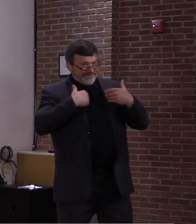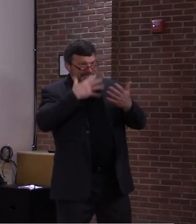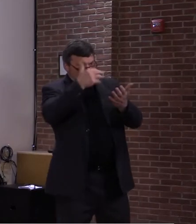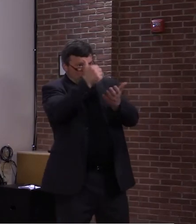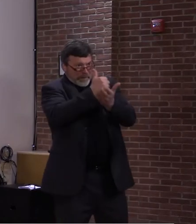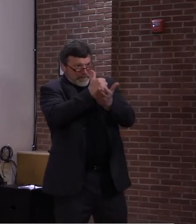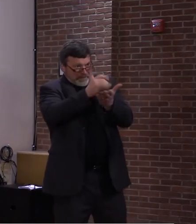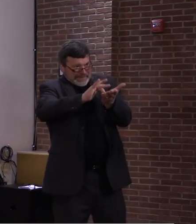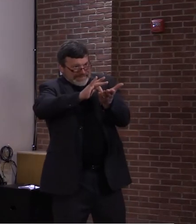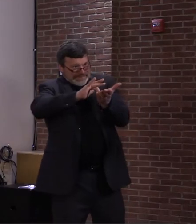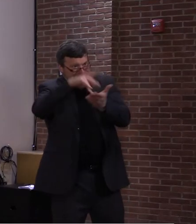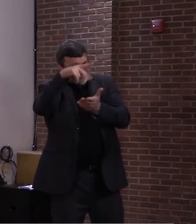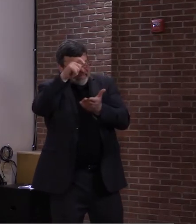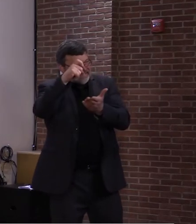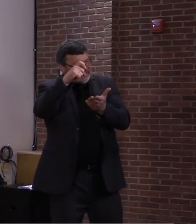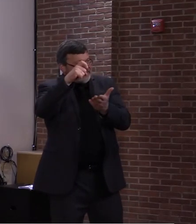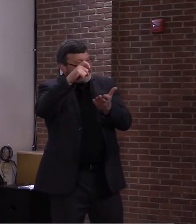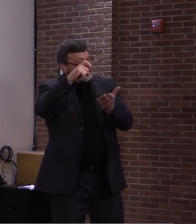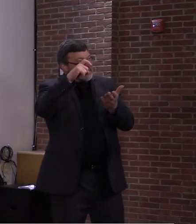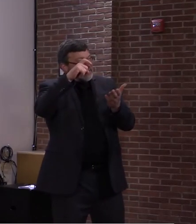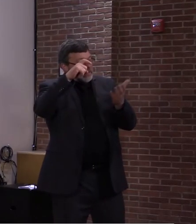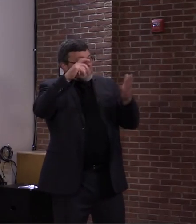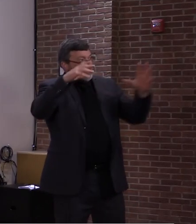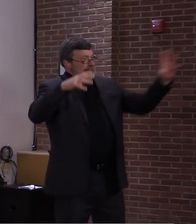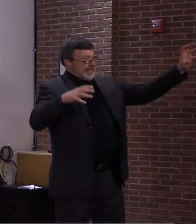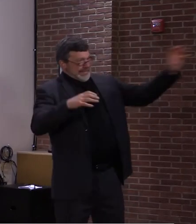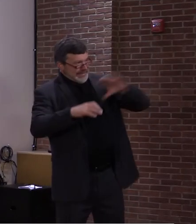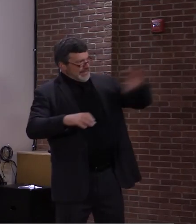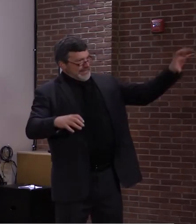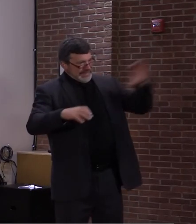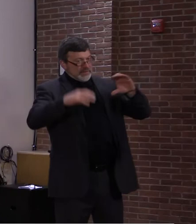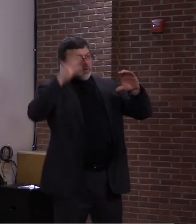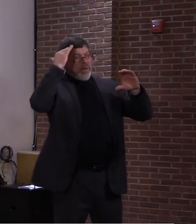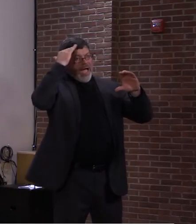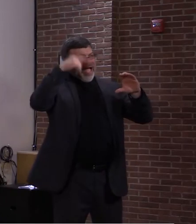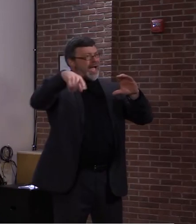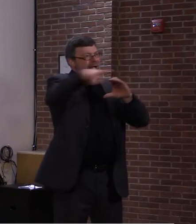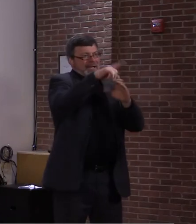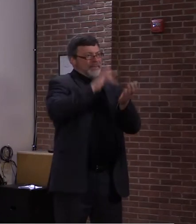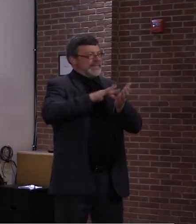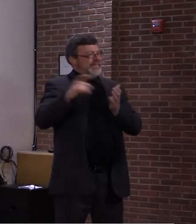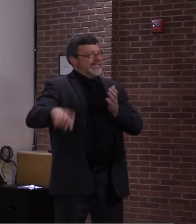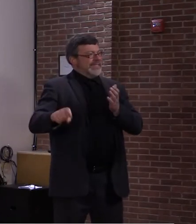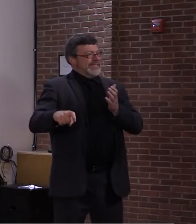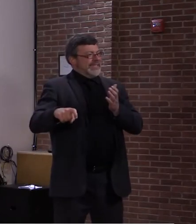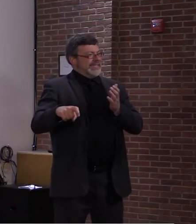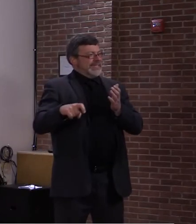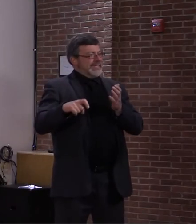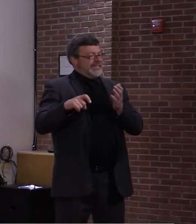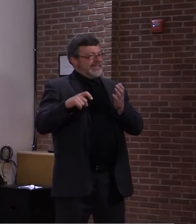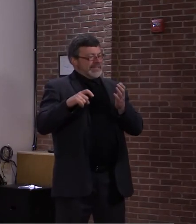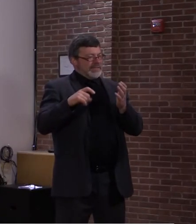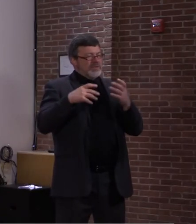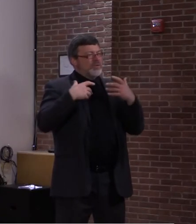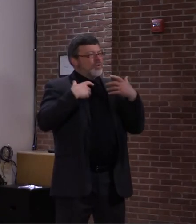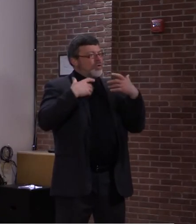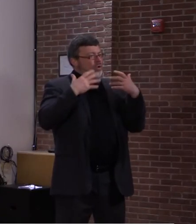have COVID in the hospital, and it's still running between 40 and 60 on any given day, one way or the other.